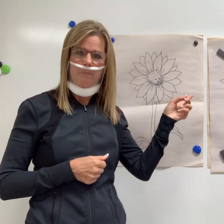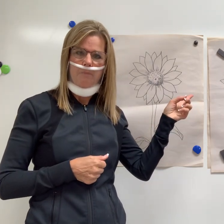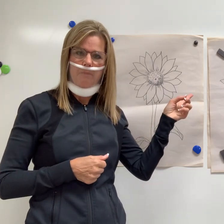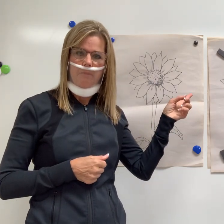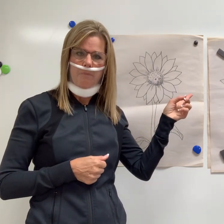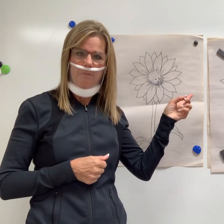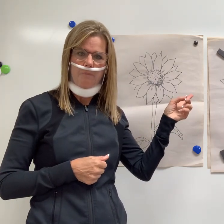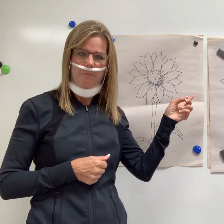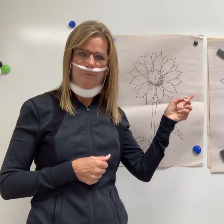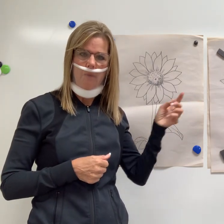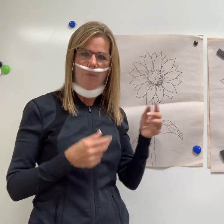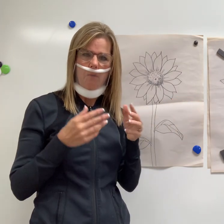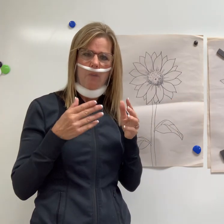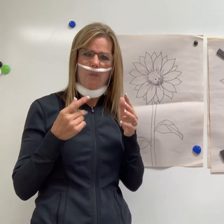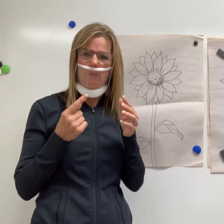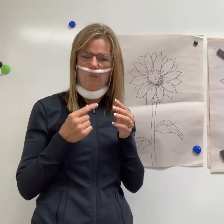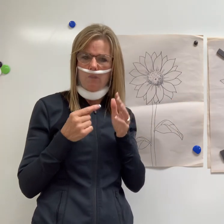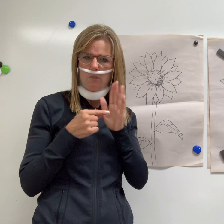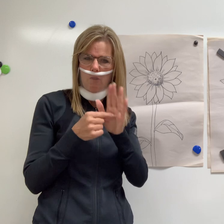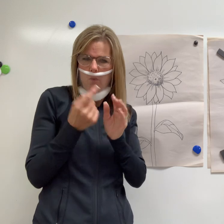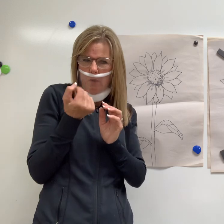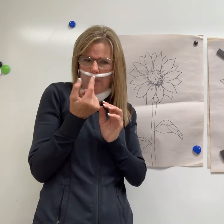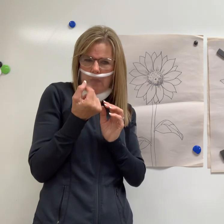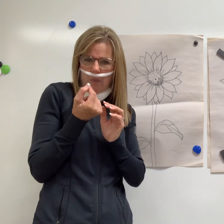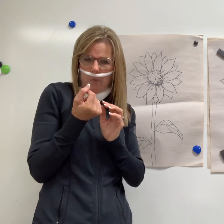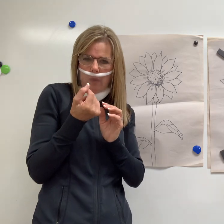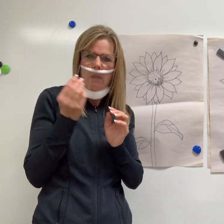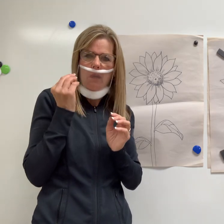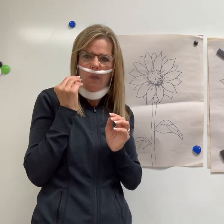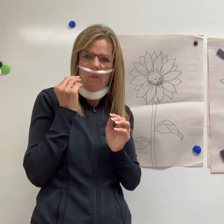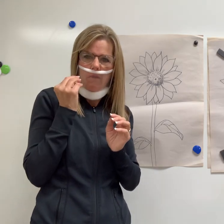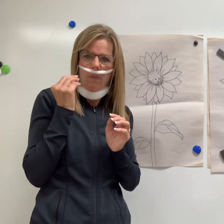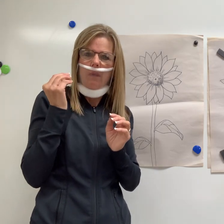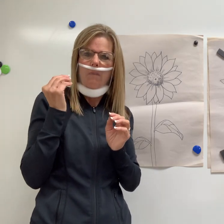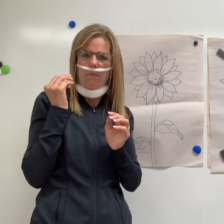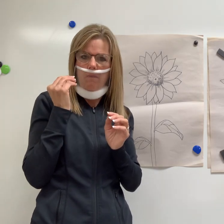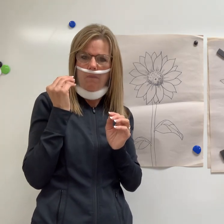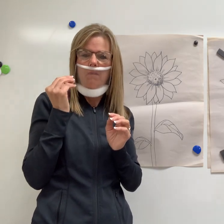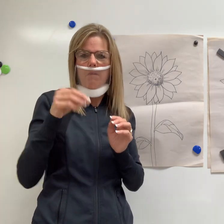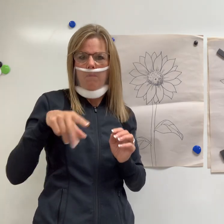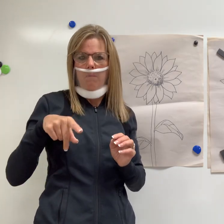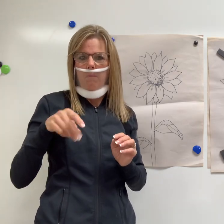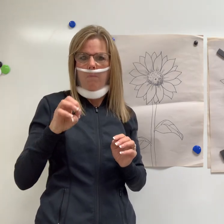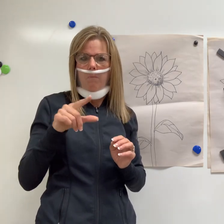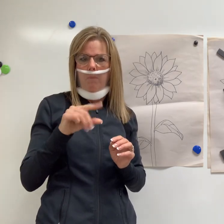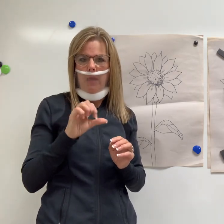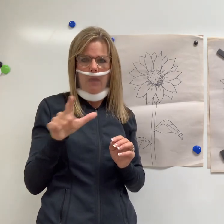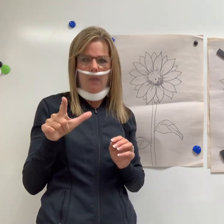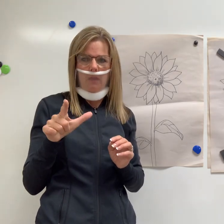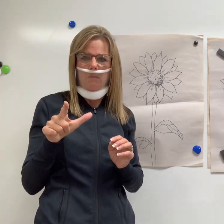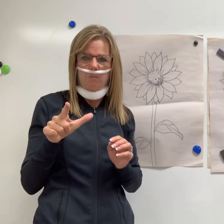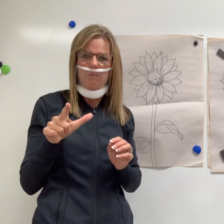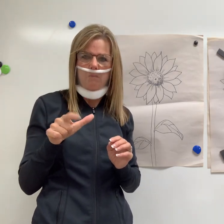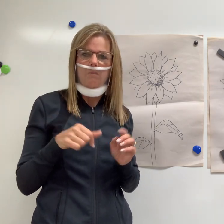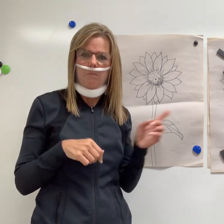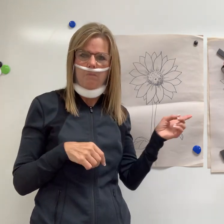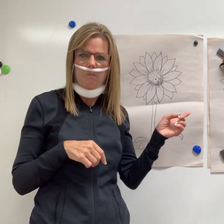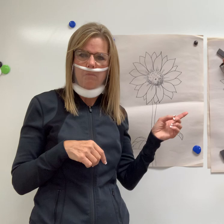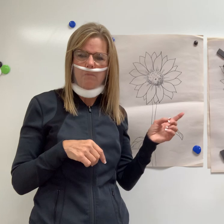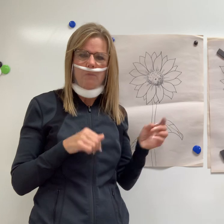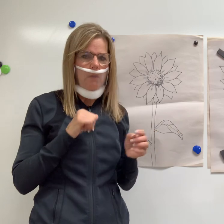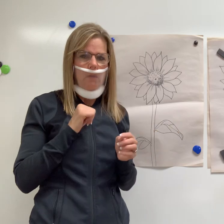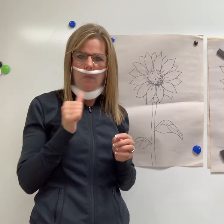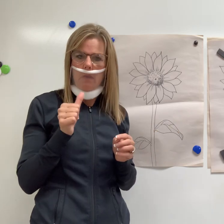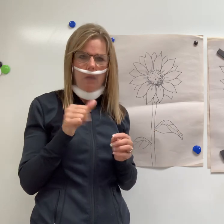And I'm just gonna show some tips sticking out. Not perfect. I want them all just a little different. That,